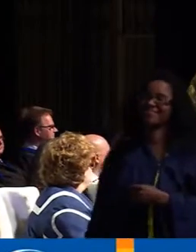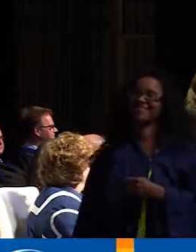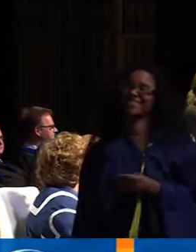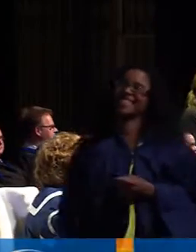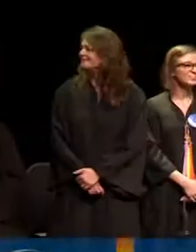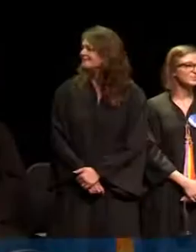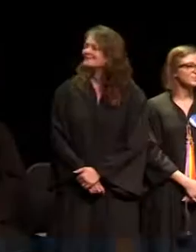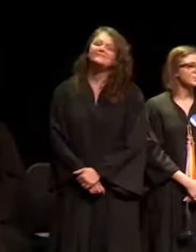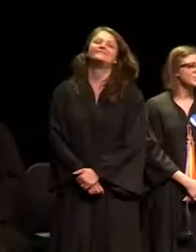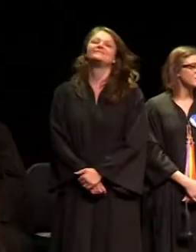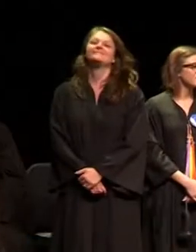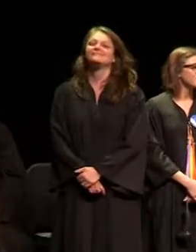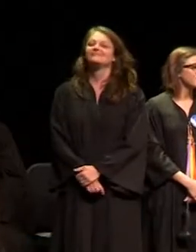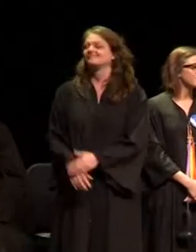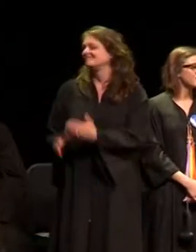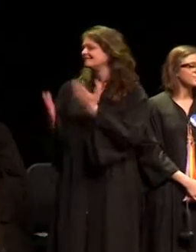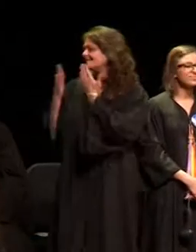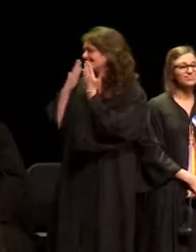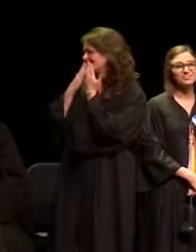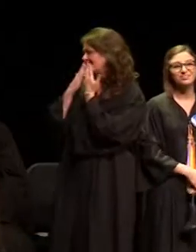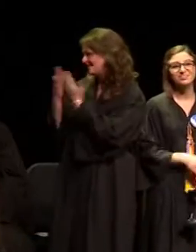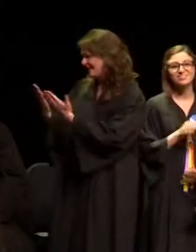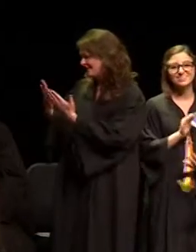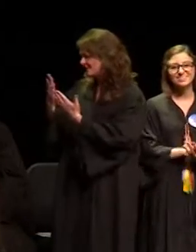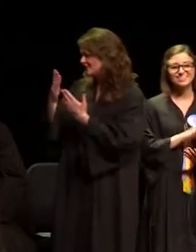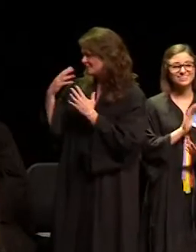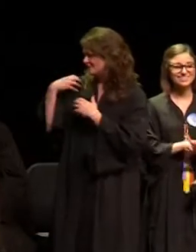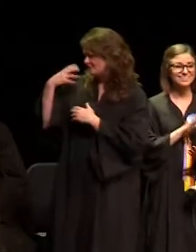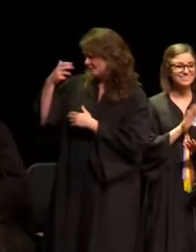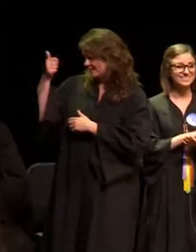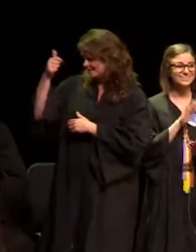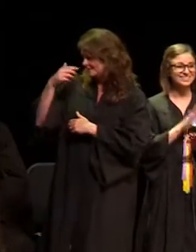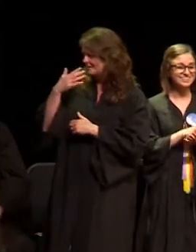Thank you, Madam Chancellor and Madam President.